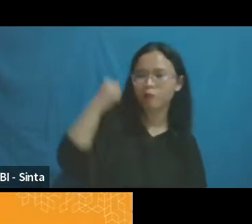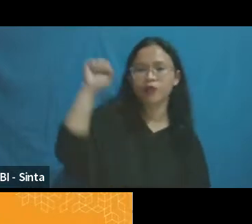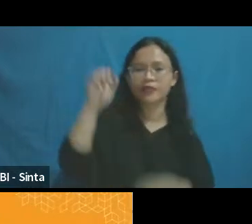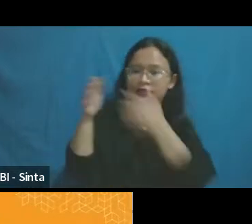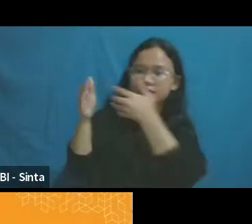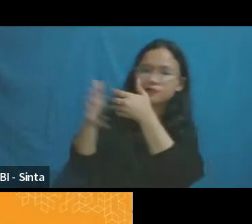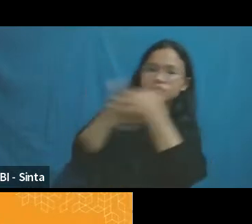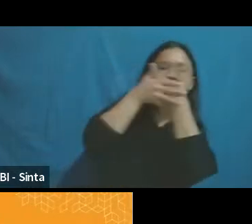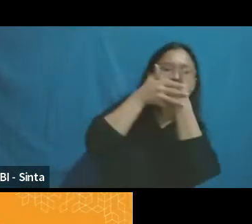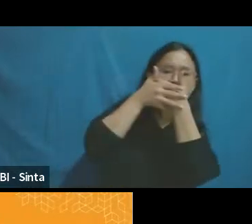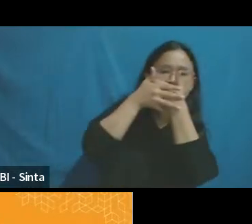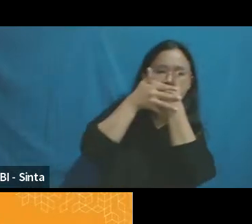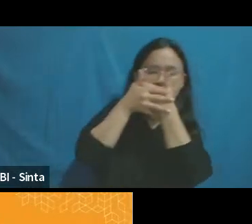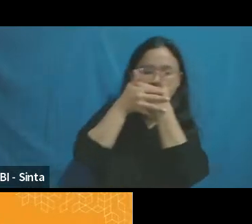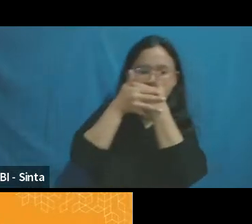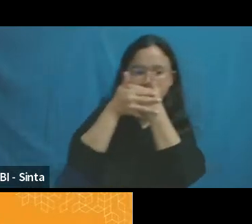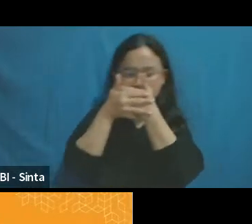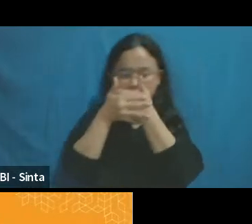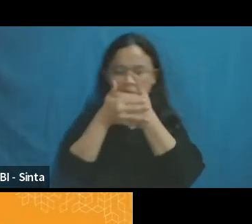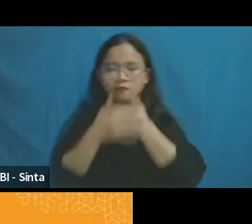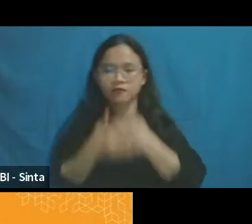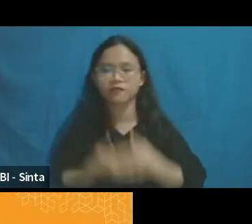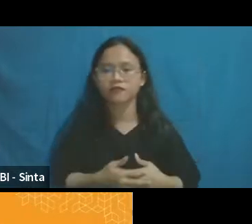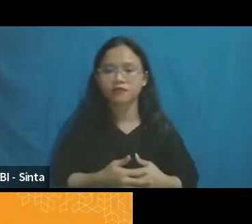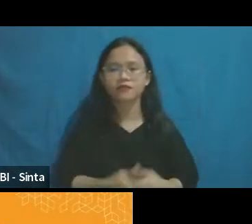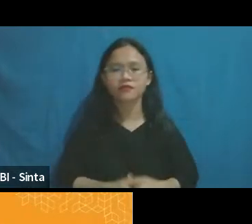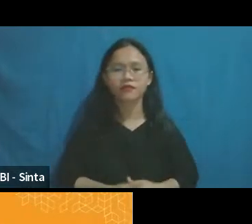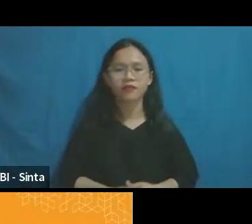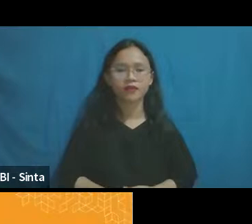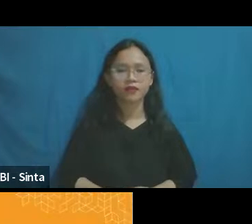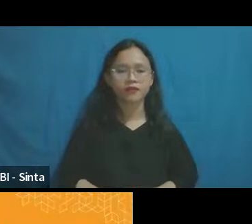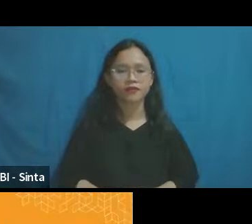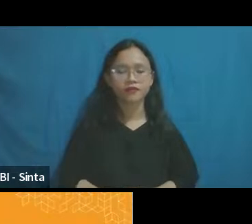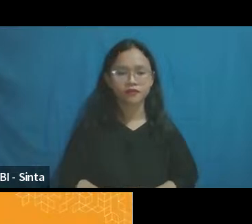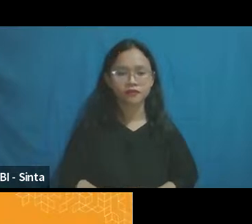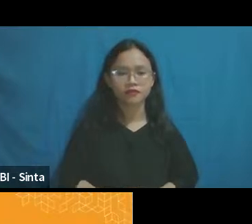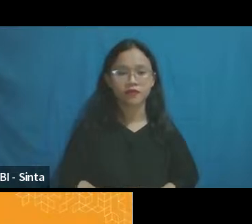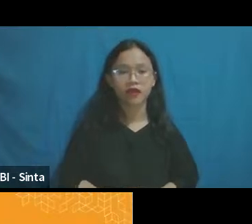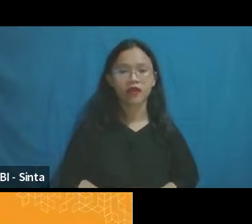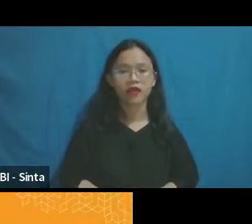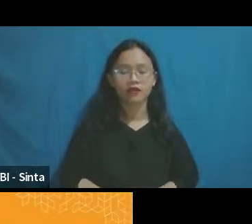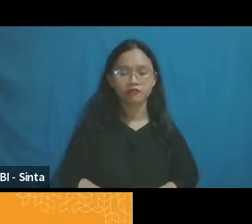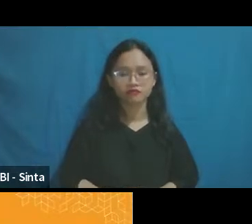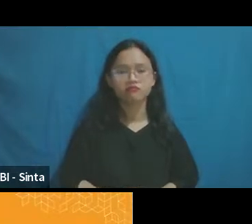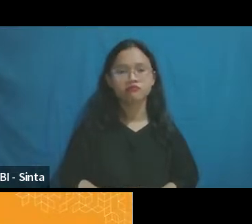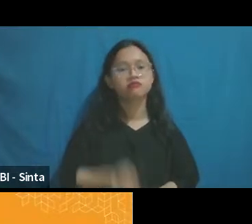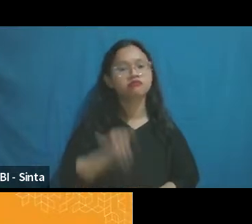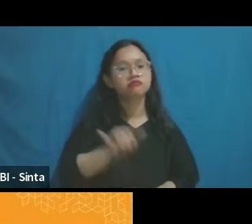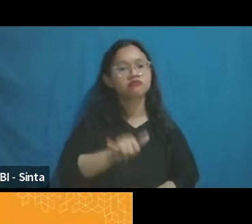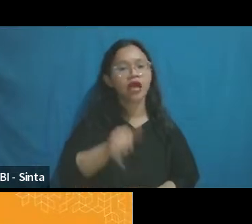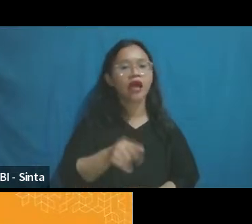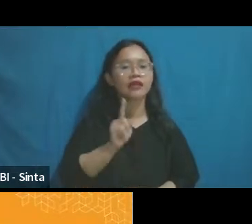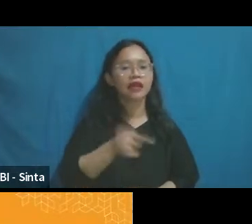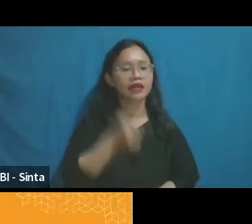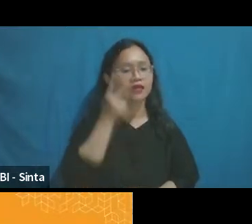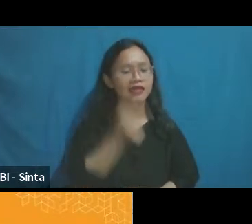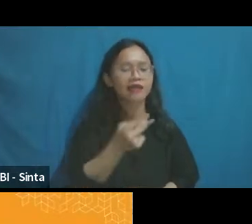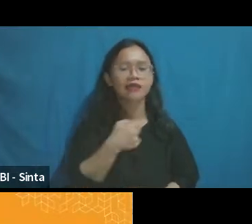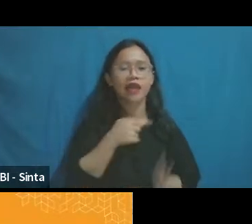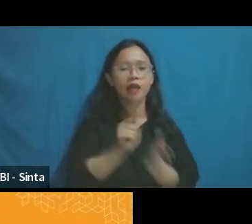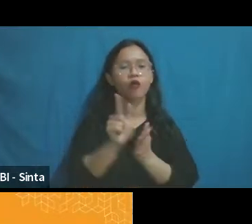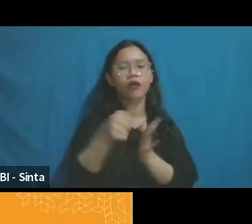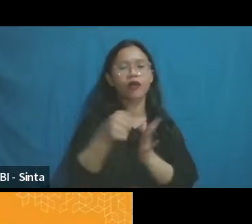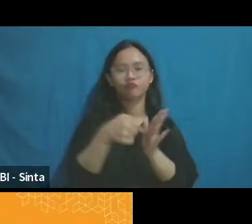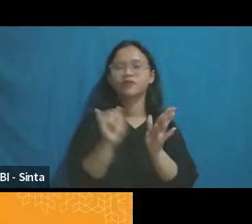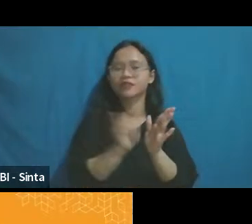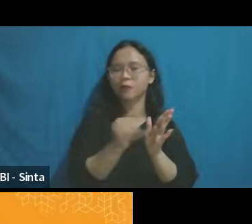our series on reports on freedom of expression and assembly in West Papua. And so in terms of the degrading situation